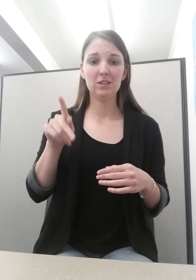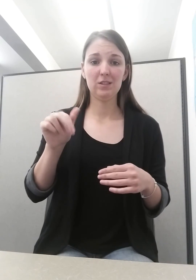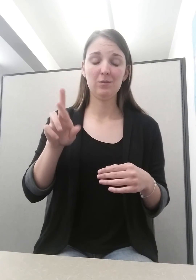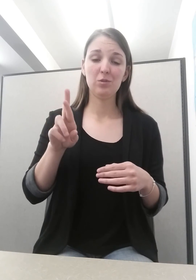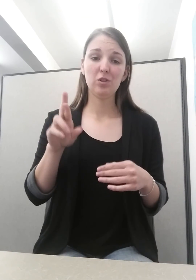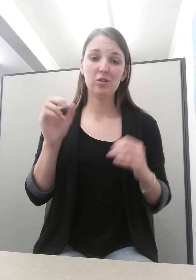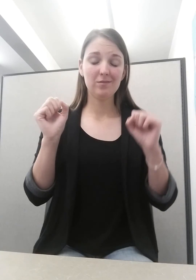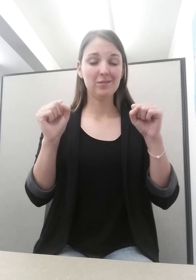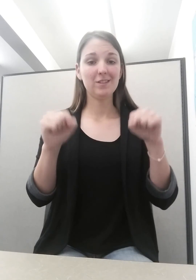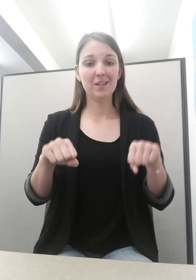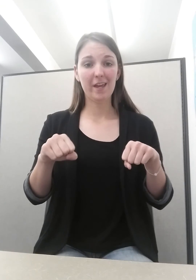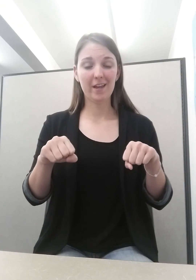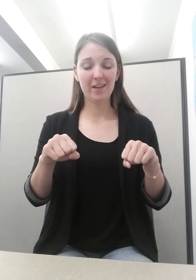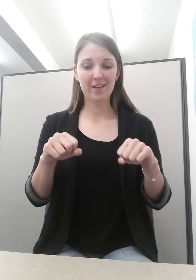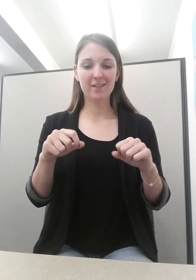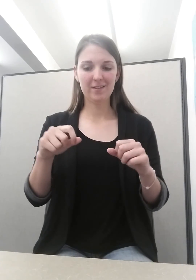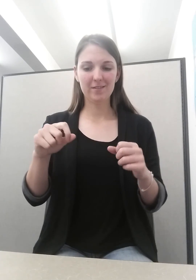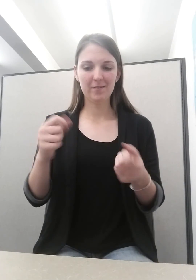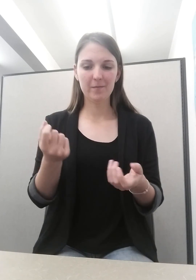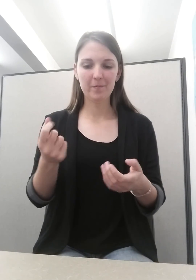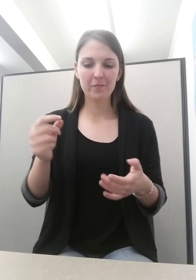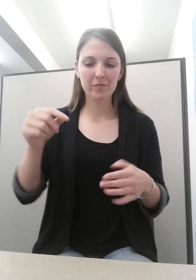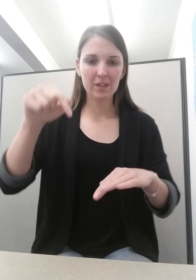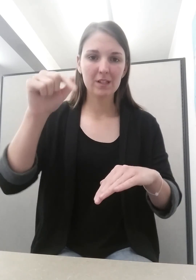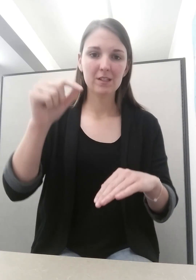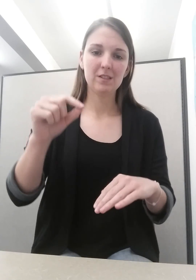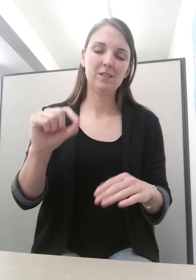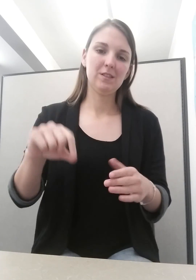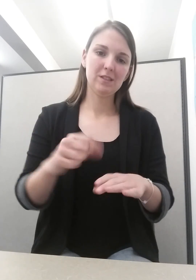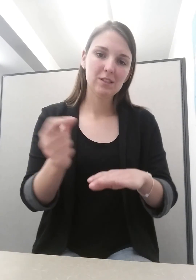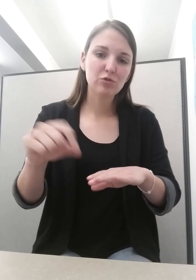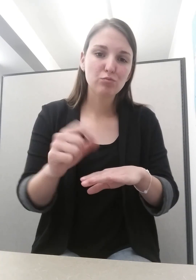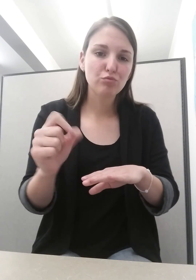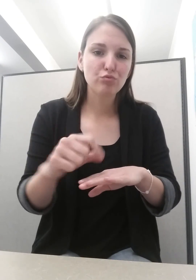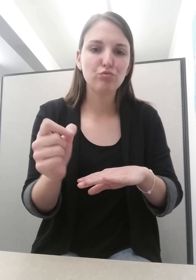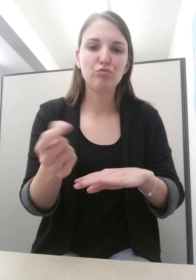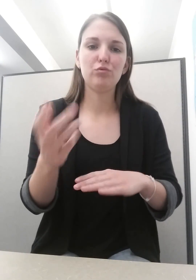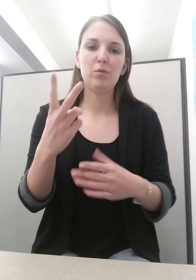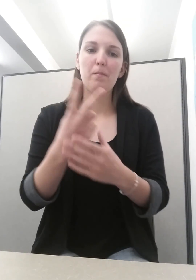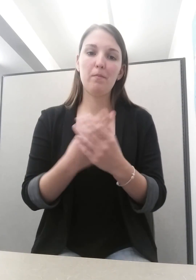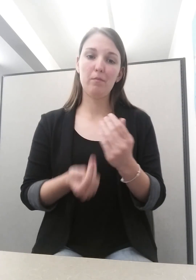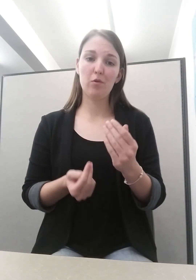your needle to go through on both sides. That's basically how you put a zipper in.